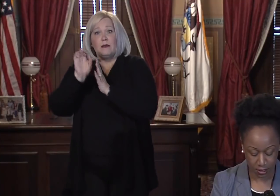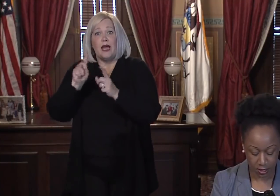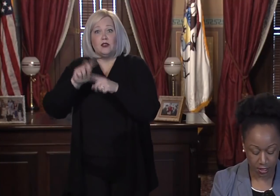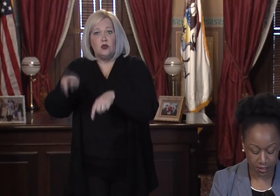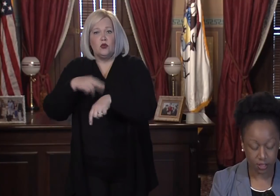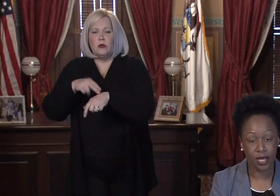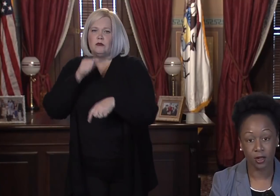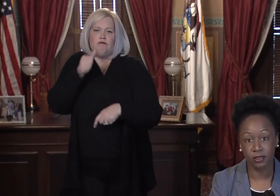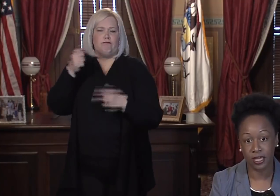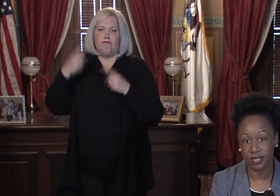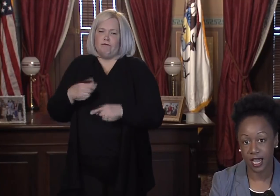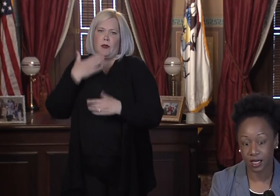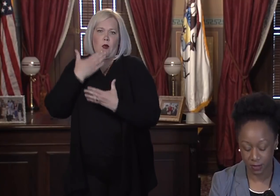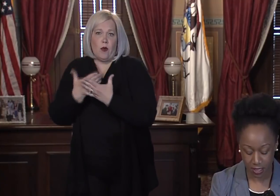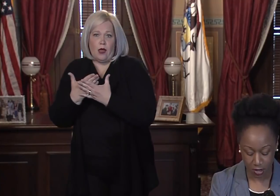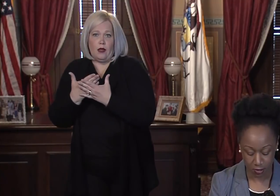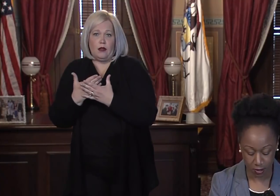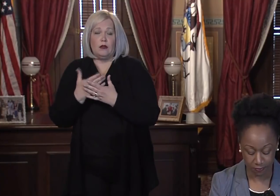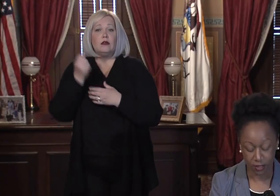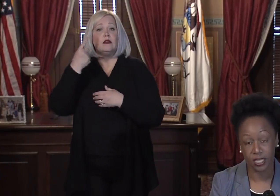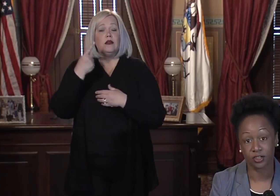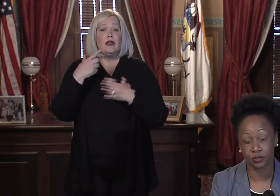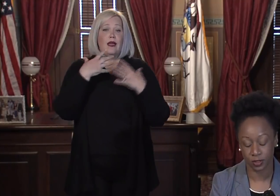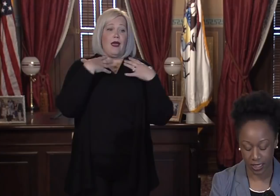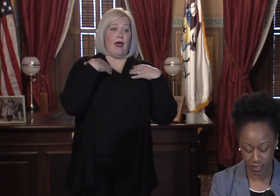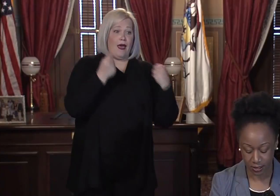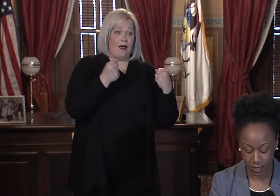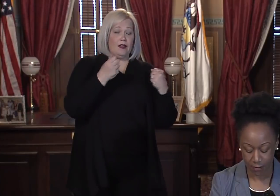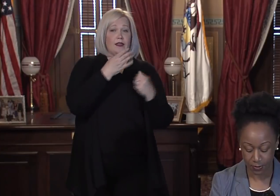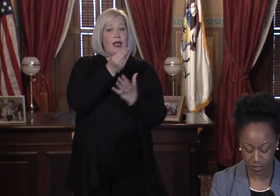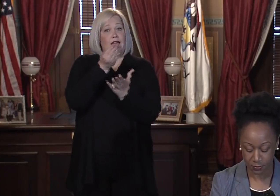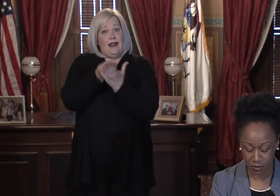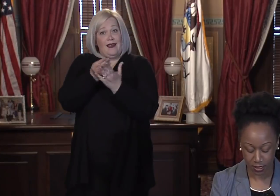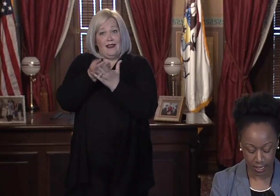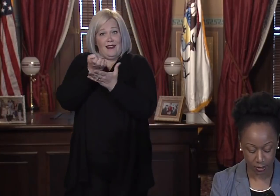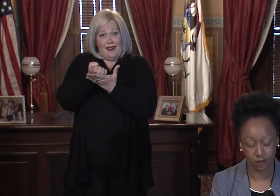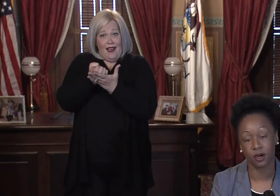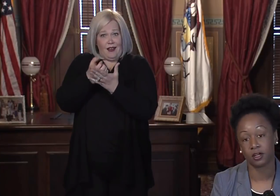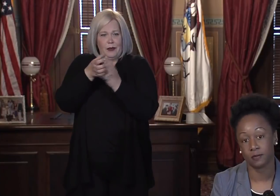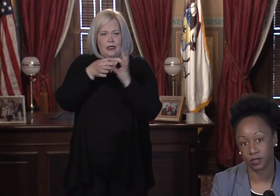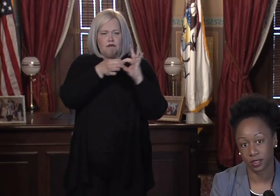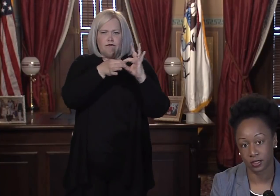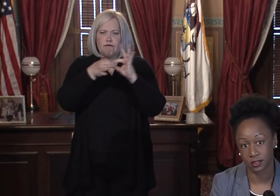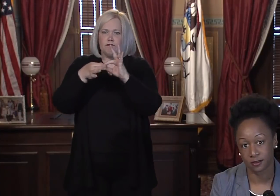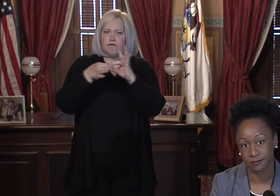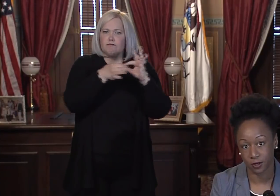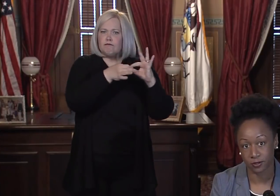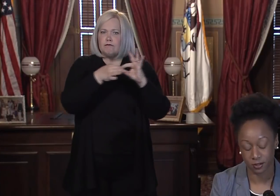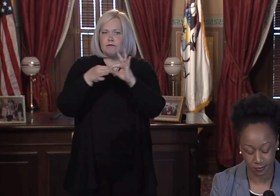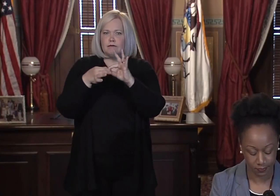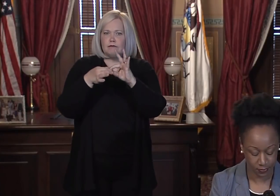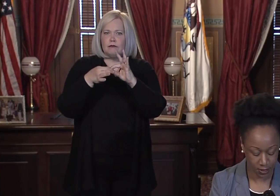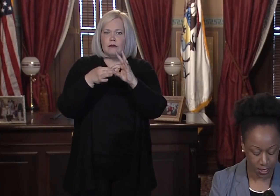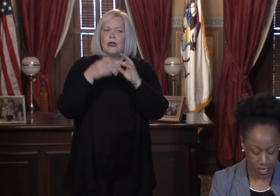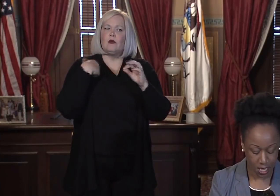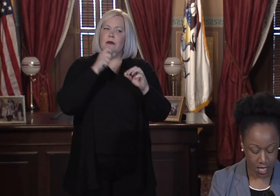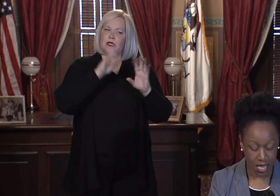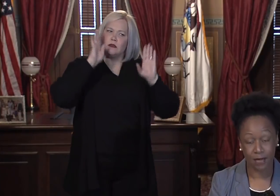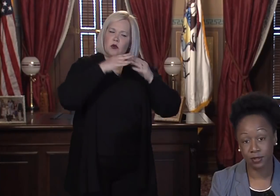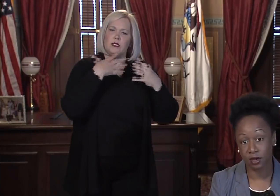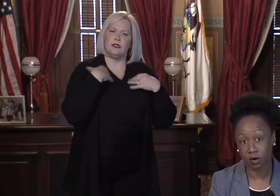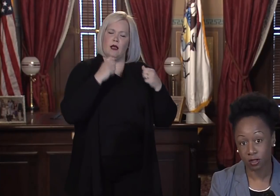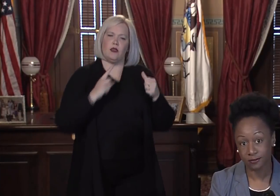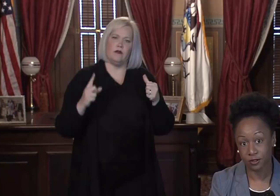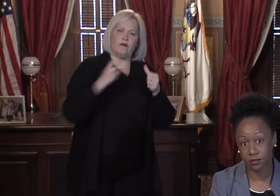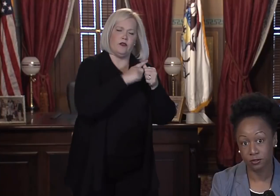robust. So health and economy are very interrelated, and we must put the health of our communities first.